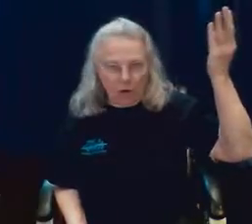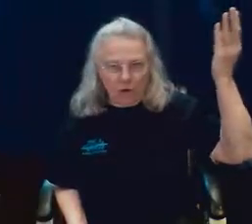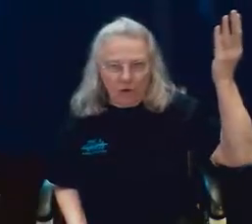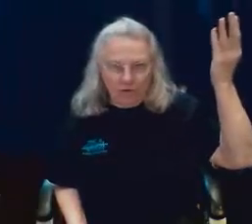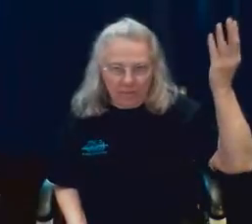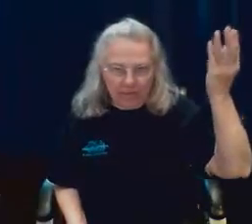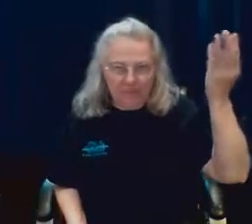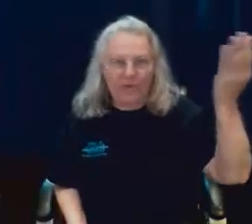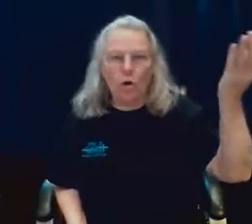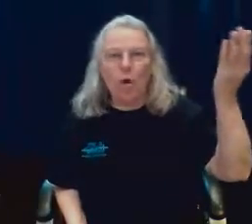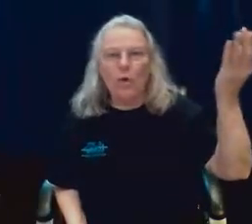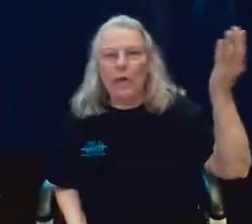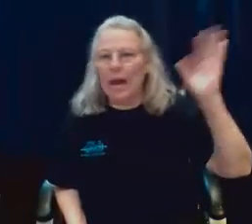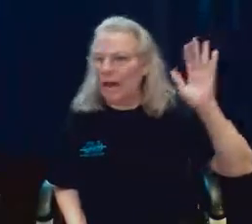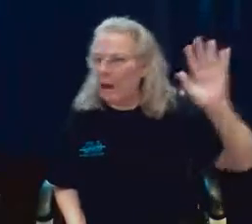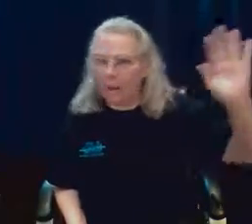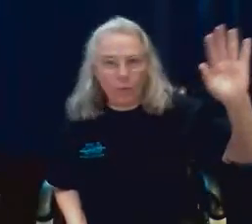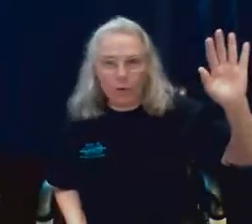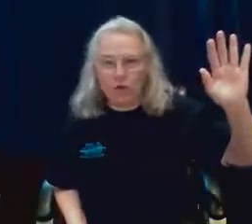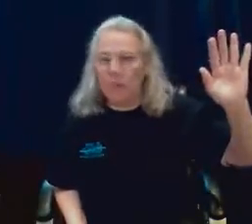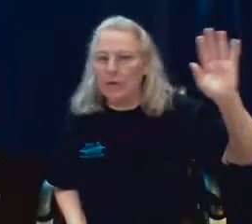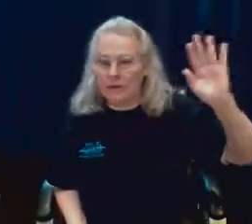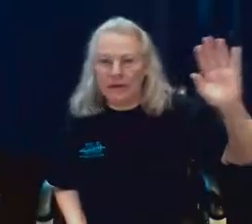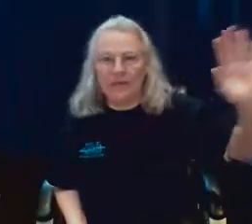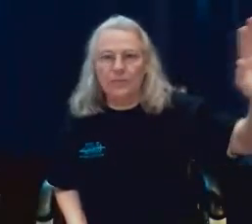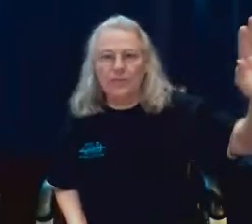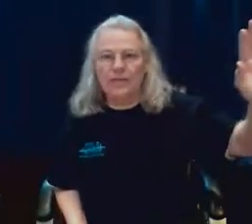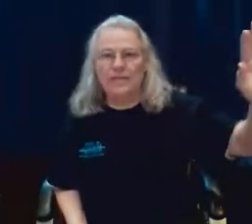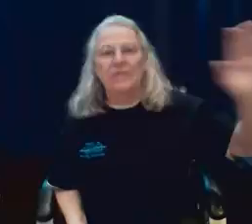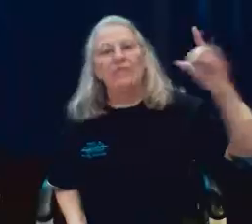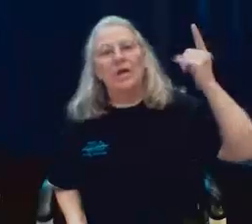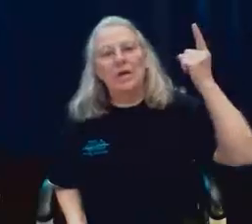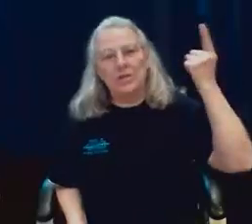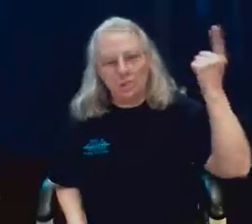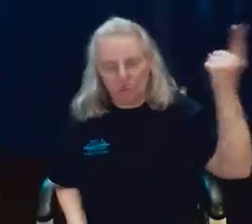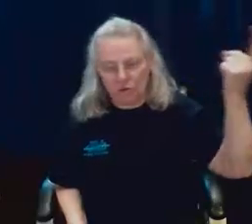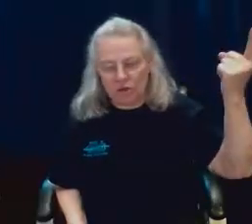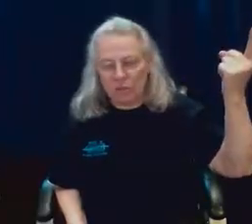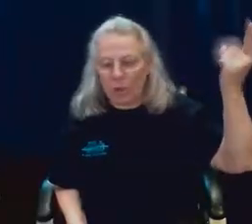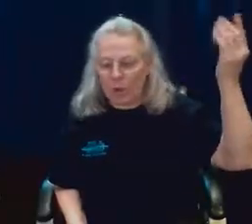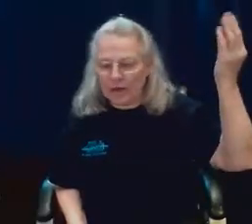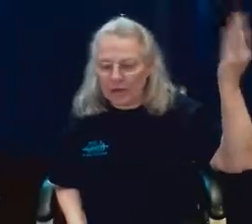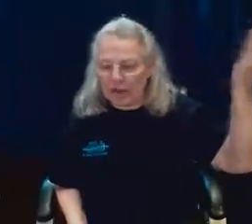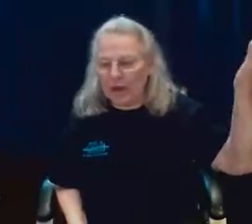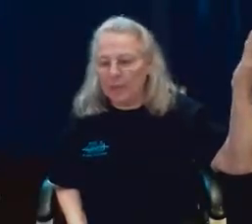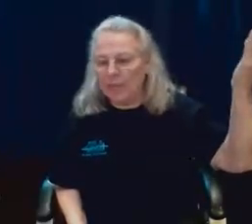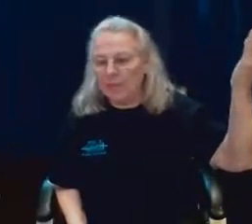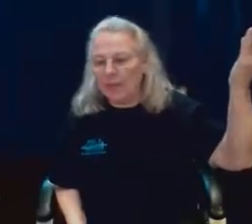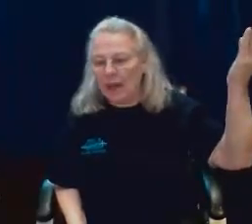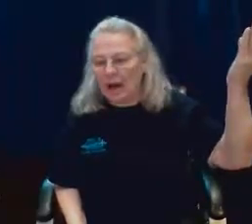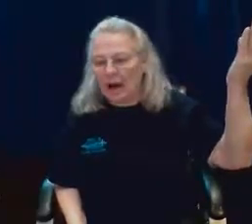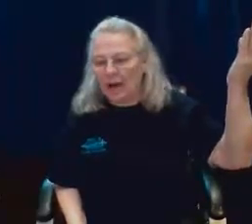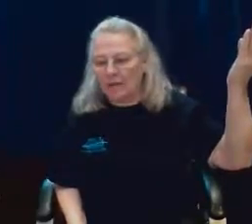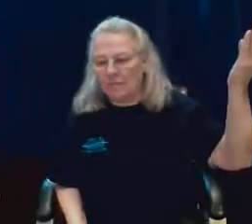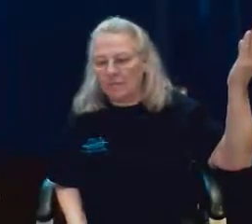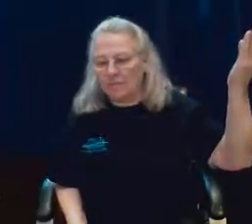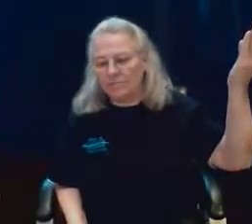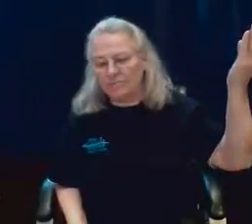or kind of an open hand, not pushing, because that's possessive. So you're just pointing up,